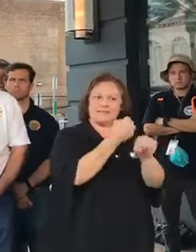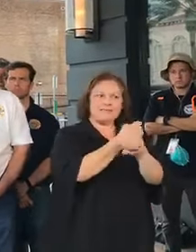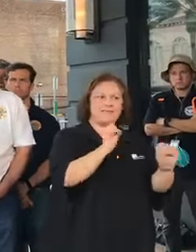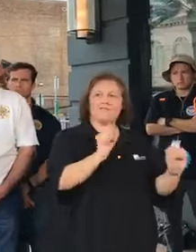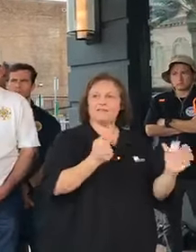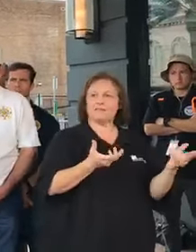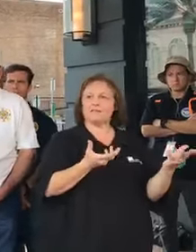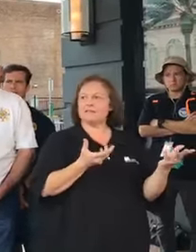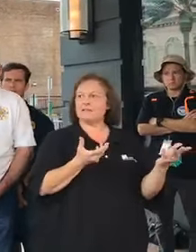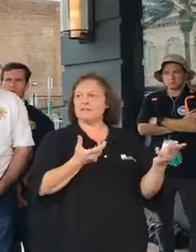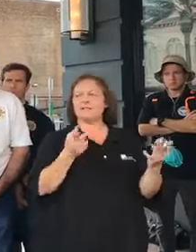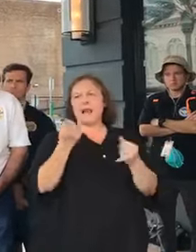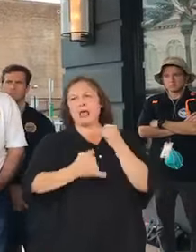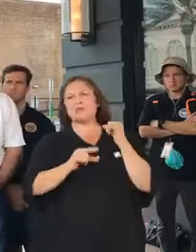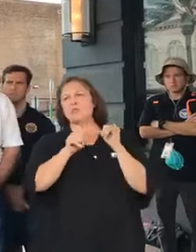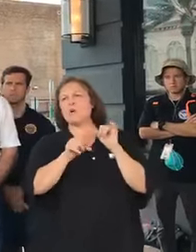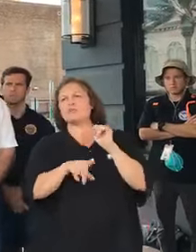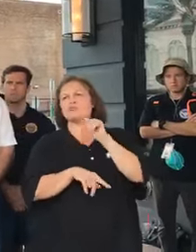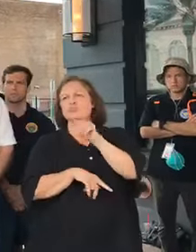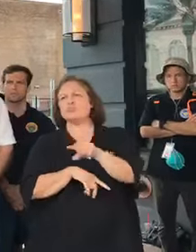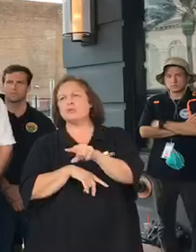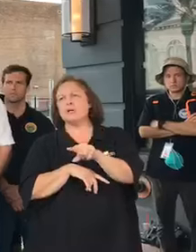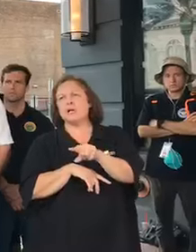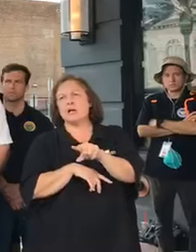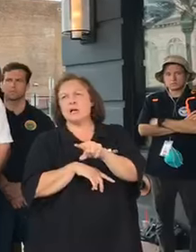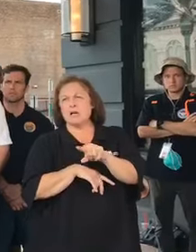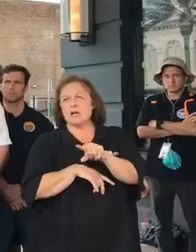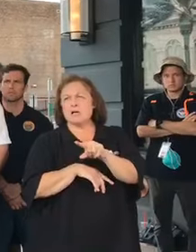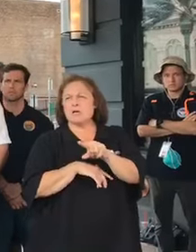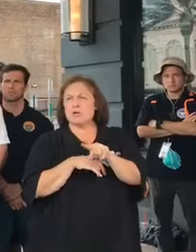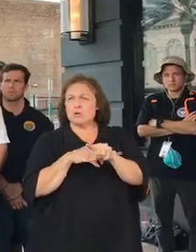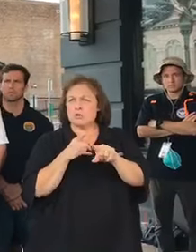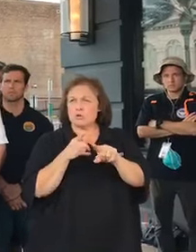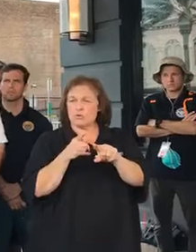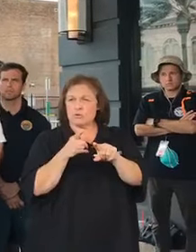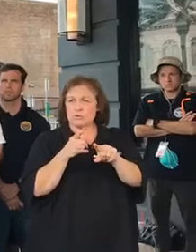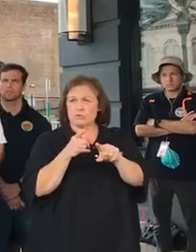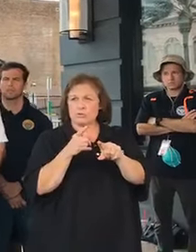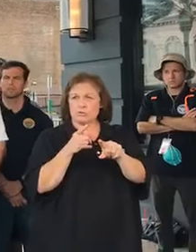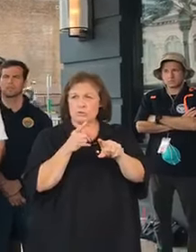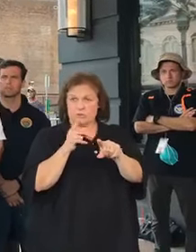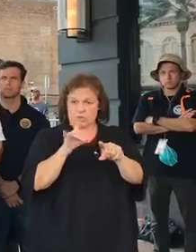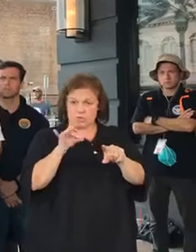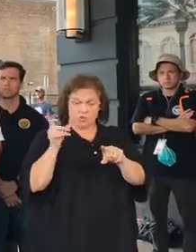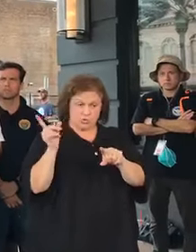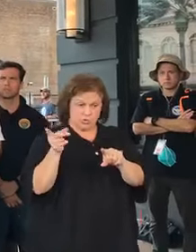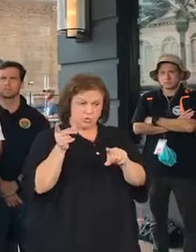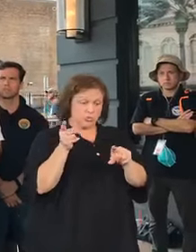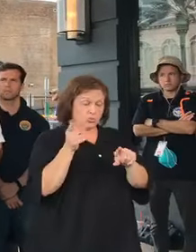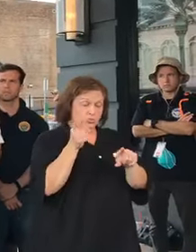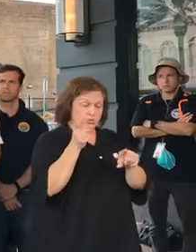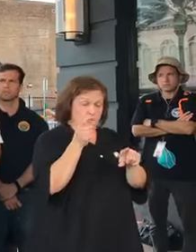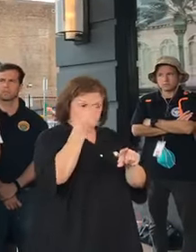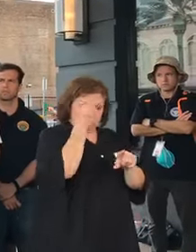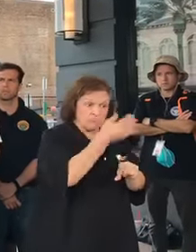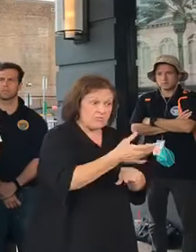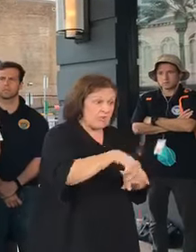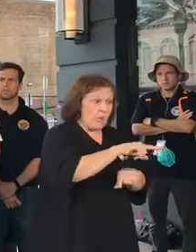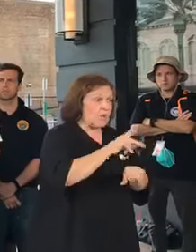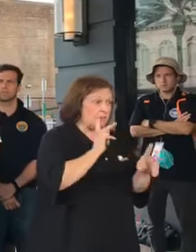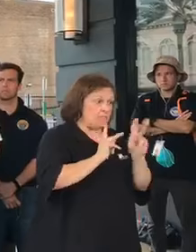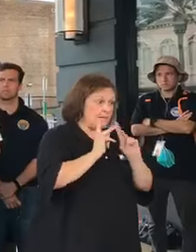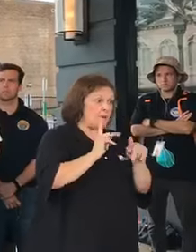of this disaster impending, is there kind of another message saying, hey, this might happen, if you have anything important, get this out or anything like